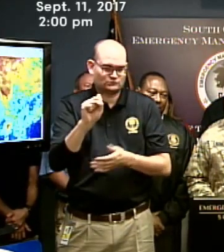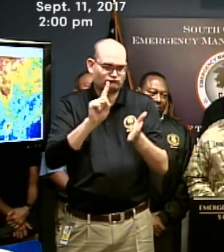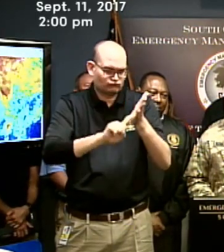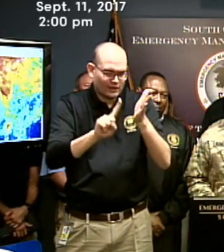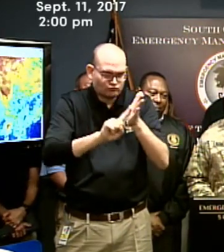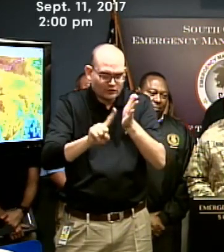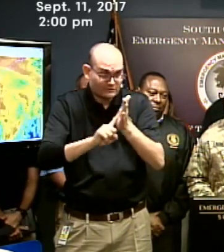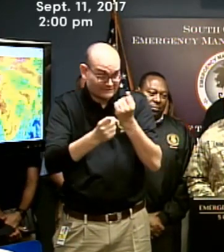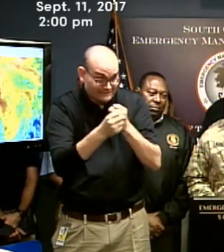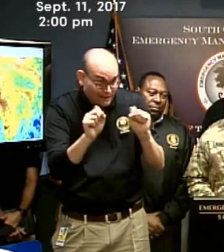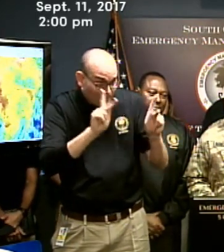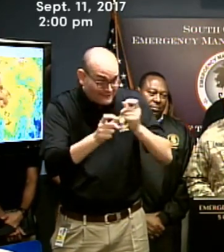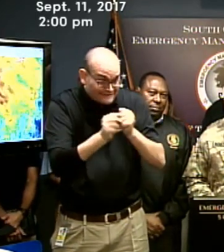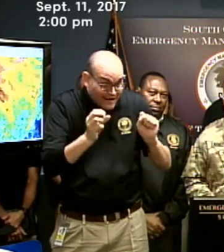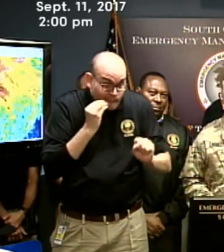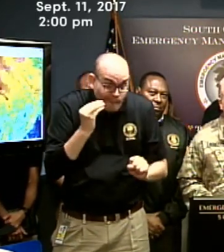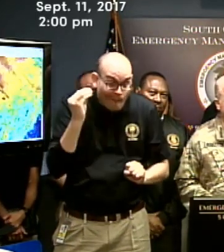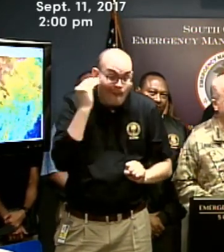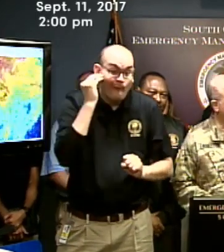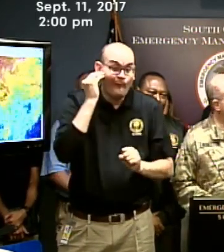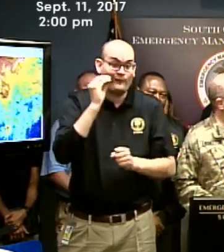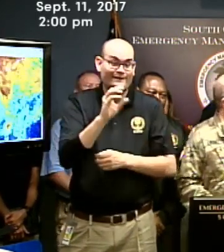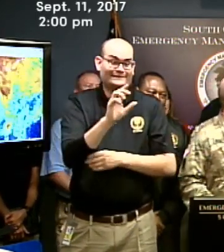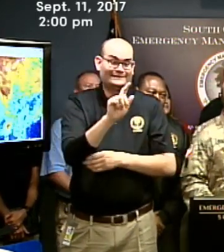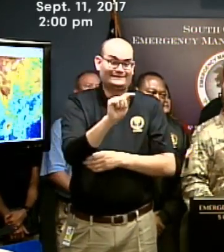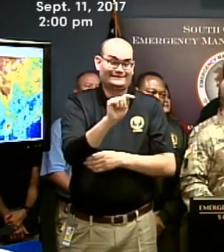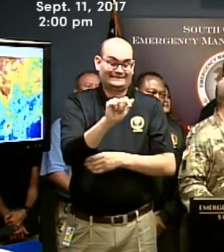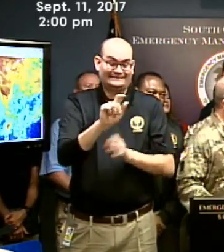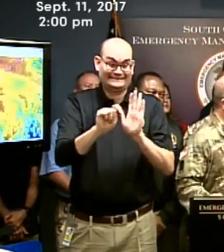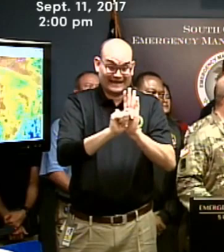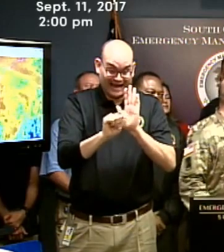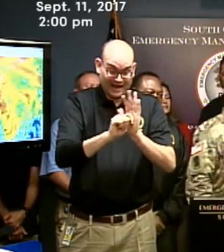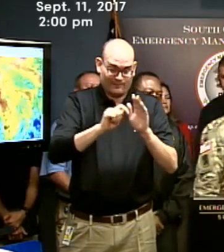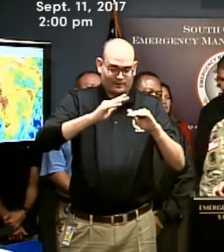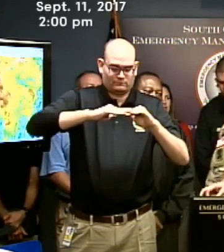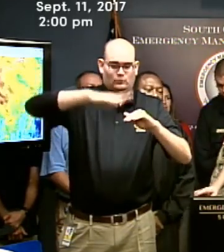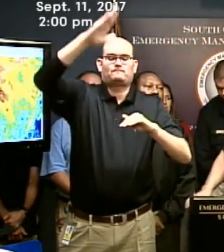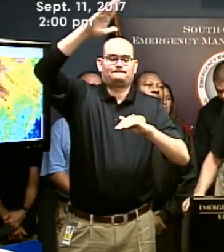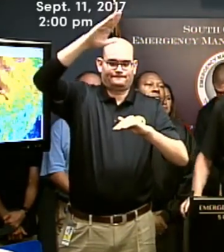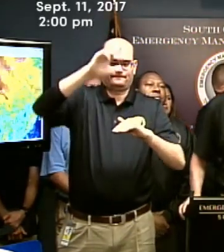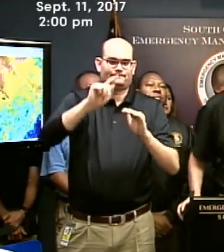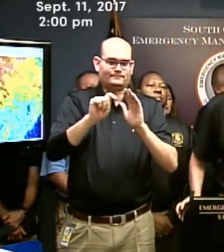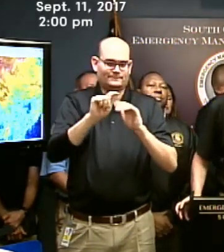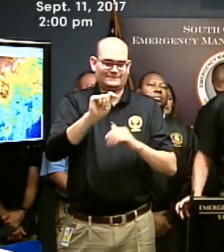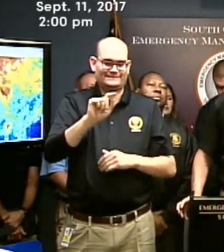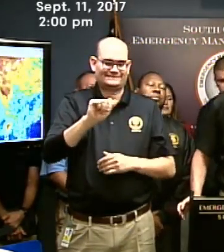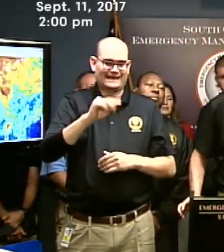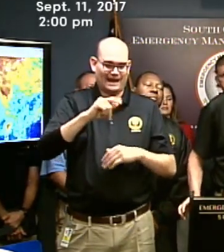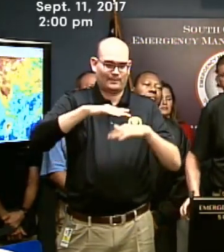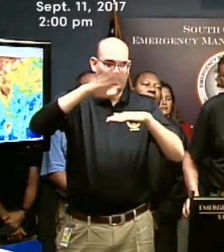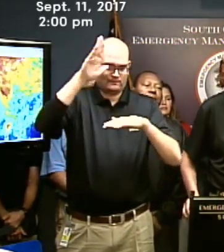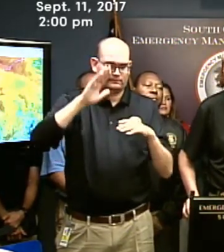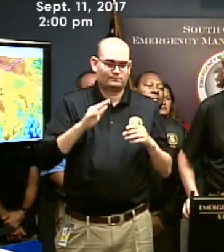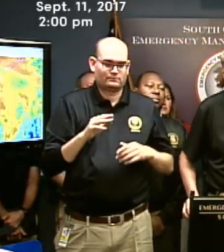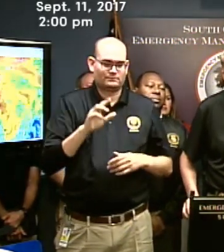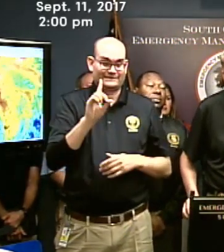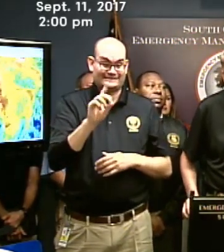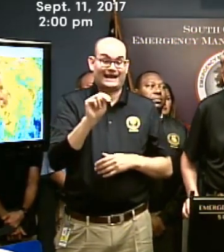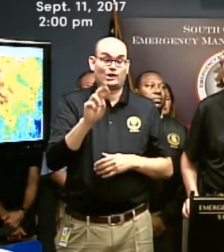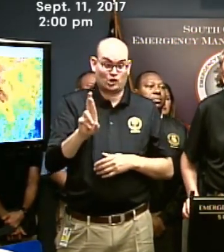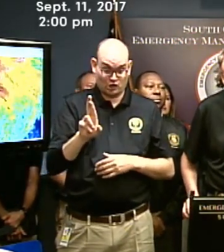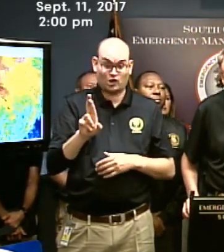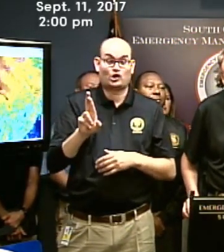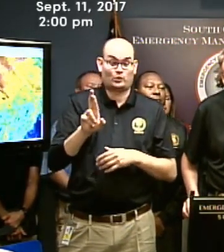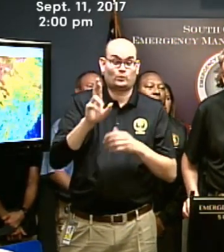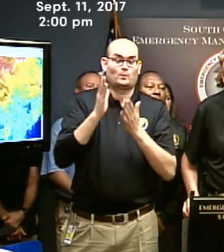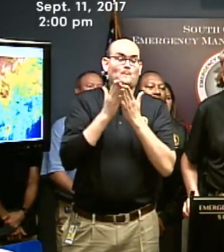this point just north of Tampa. Colonel Taylor? From a DNR perspective, we'll be carrying our